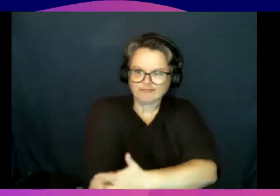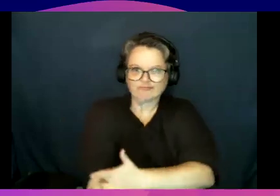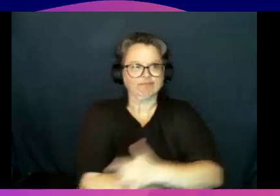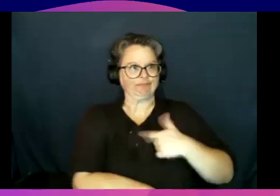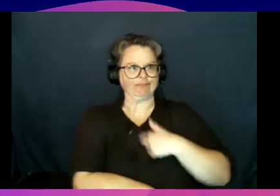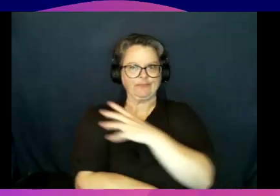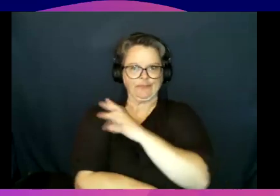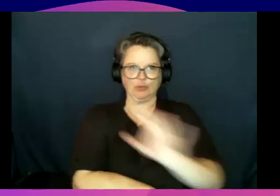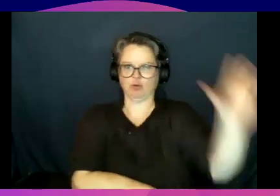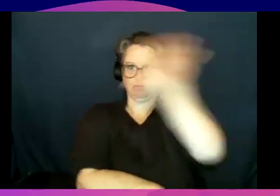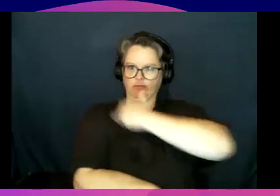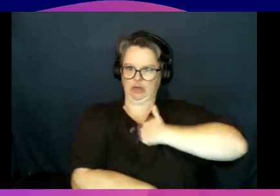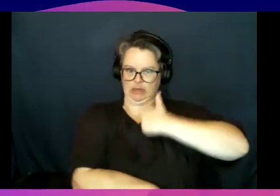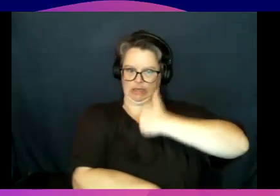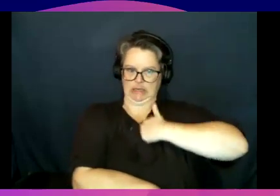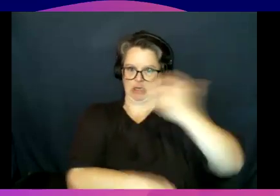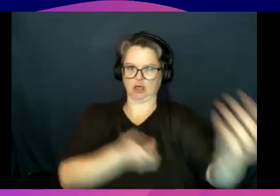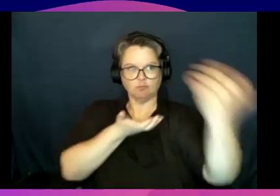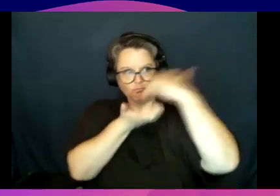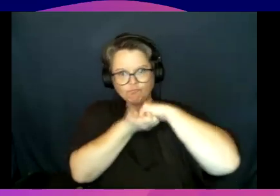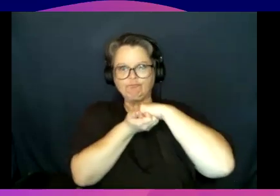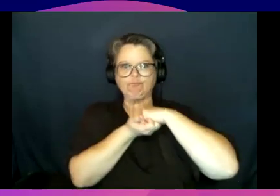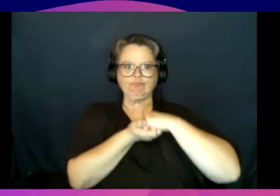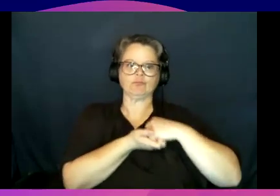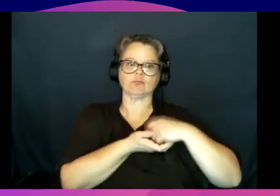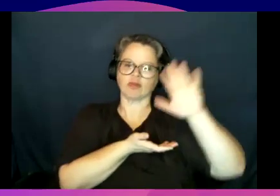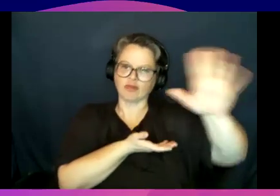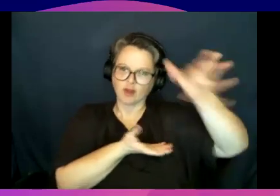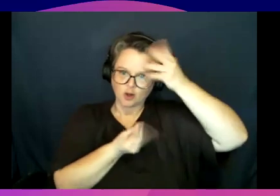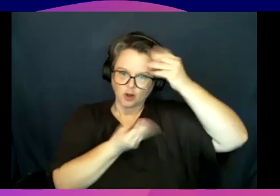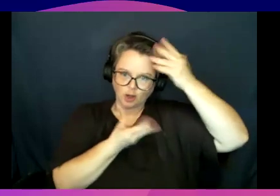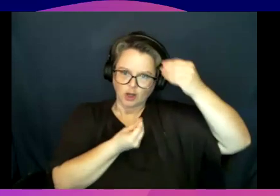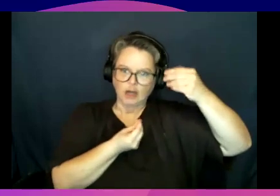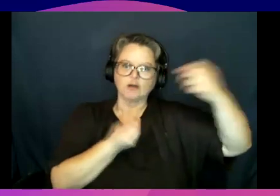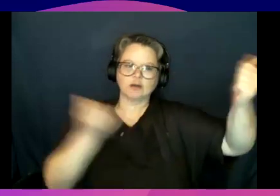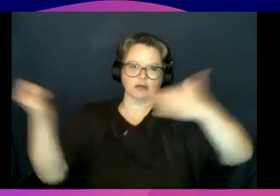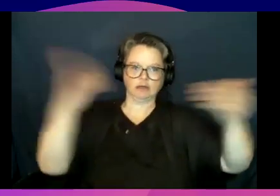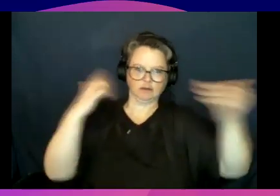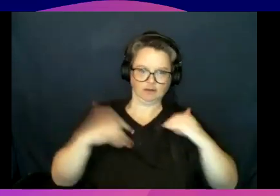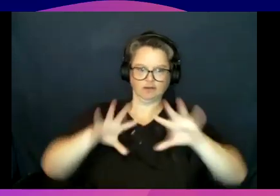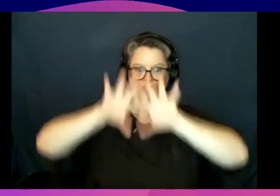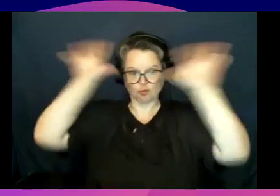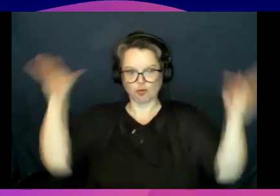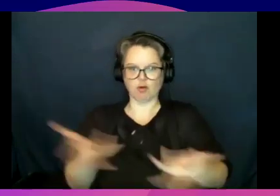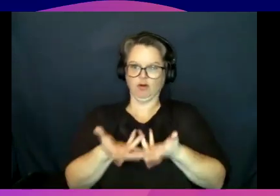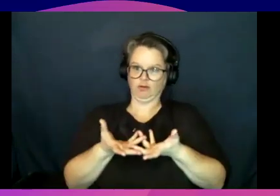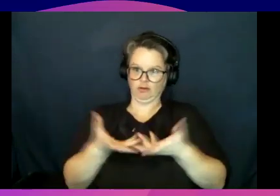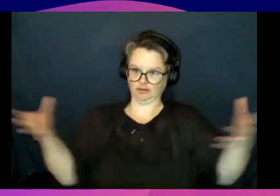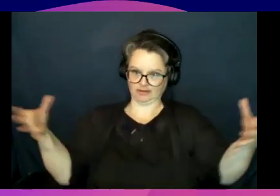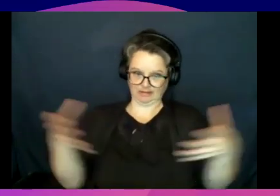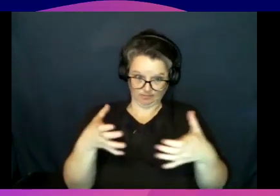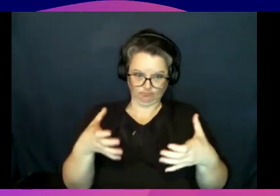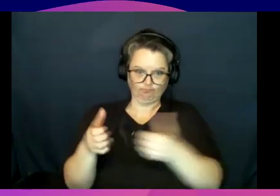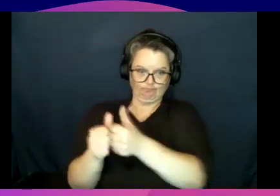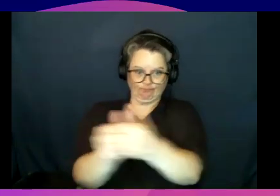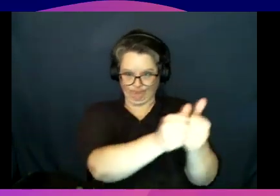collection, it really resonated with the action-based component of the work we were trying to do. And through that, we